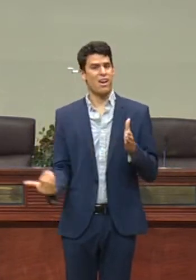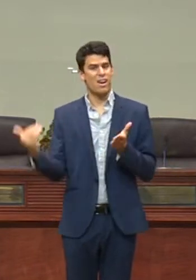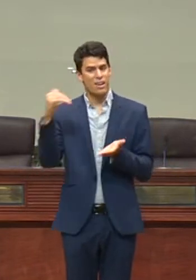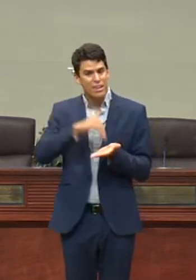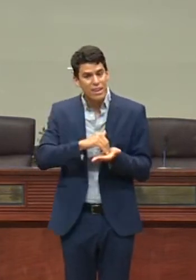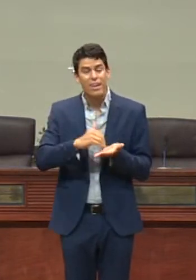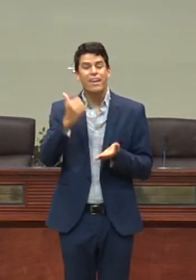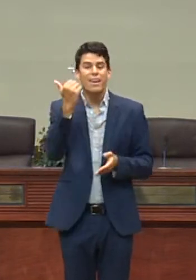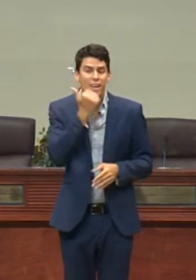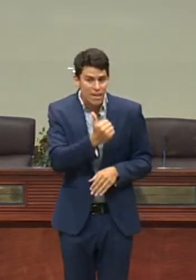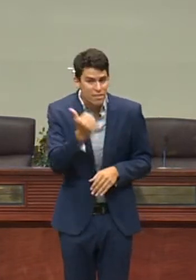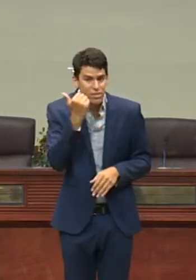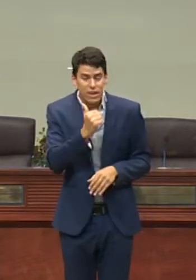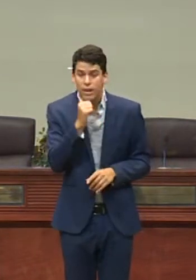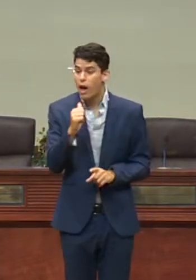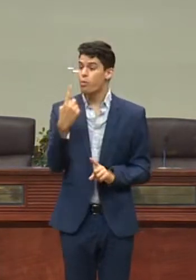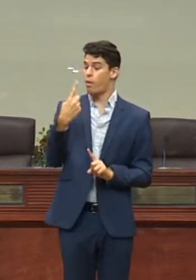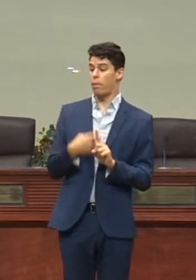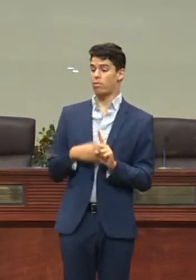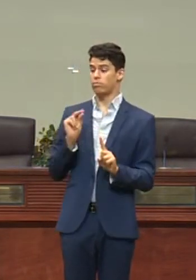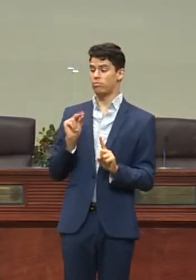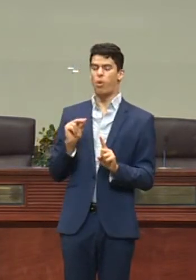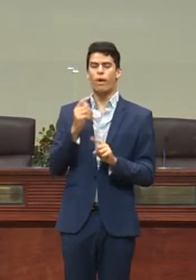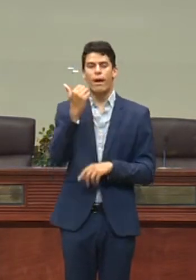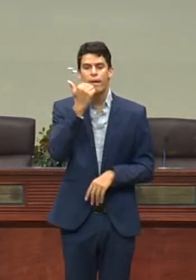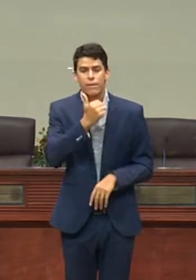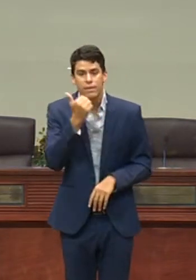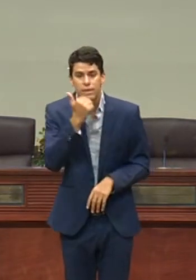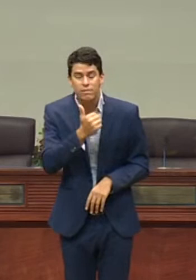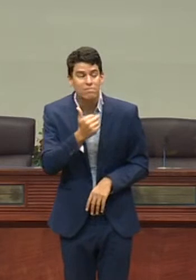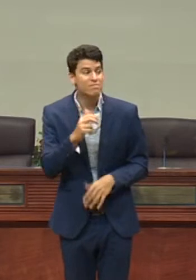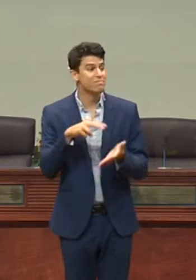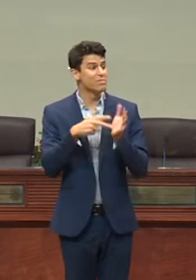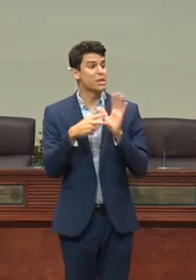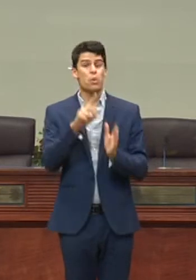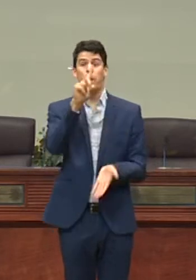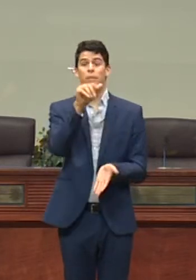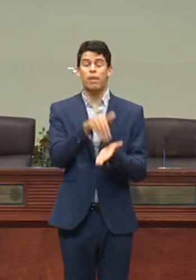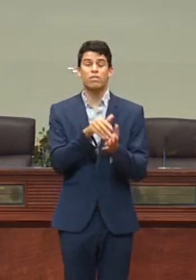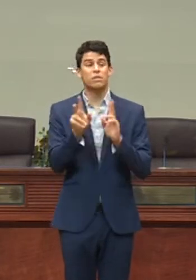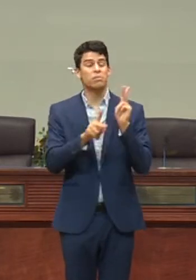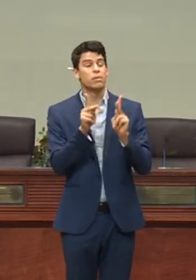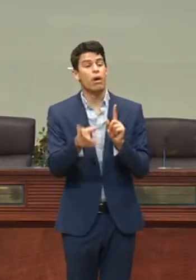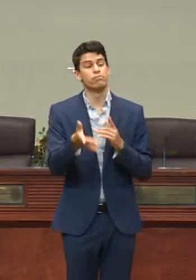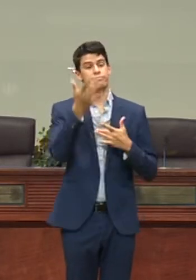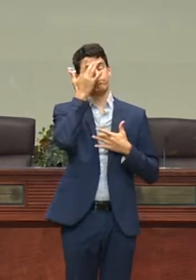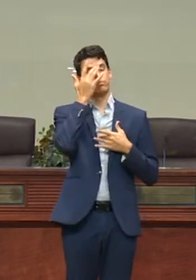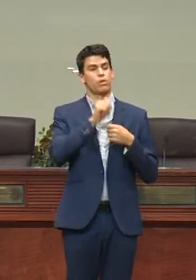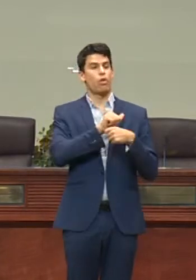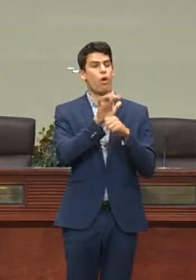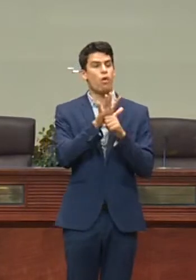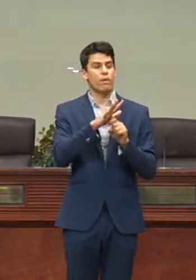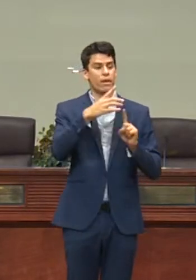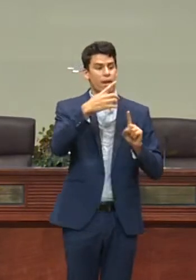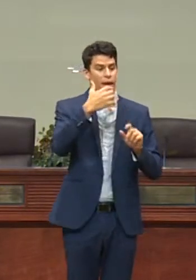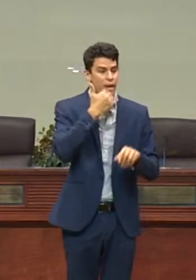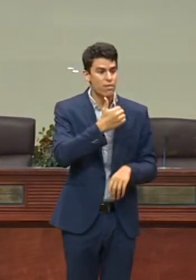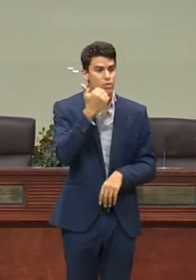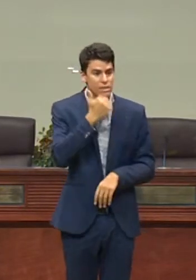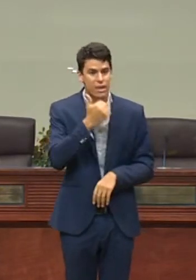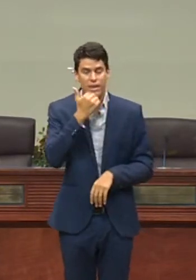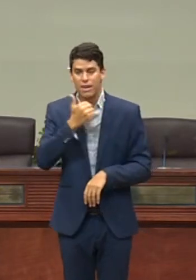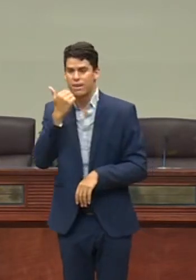daily. So 1,000 a day is extraordinary. We are